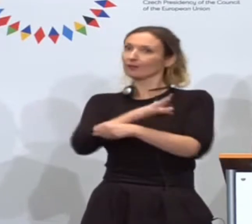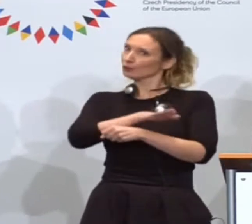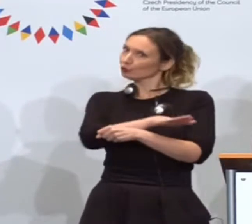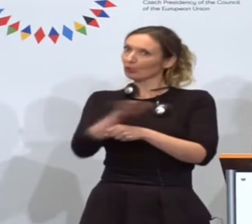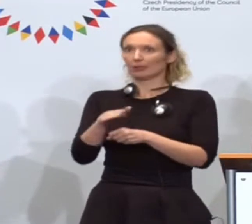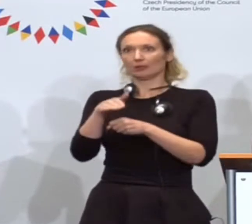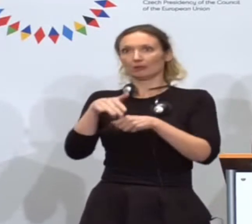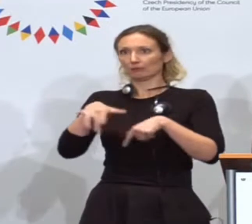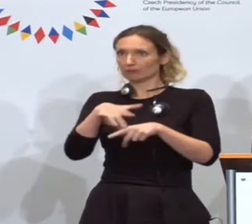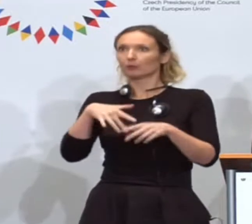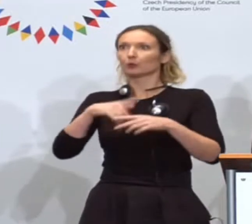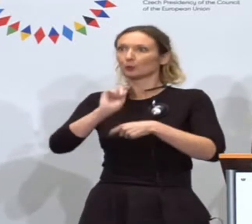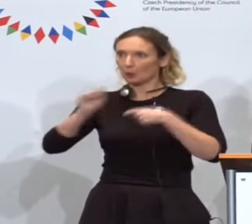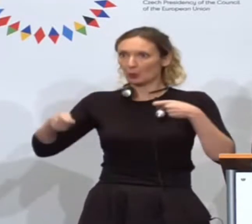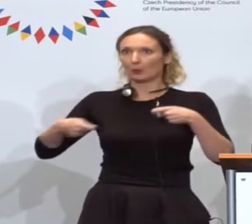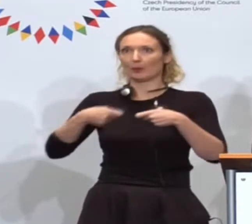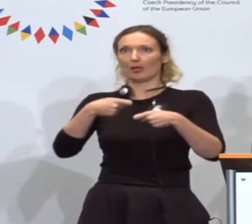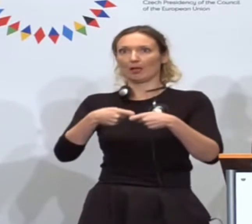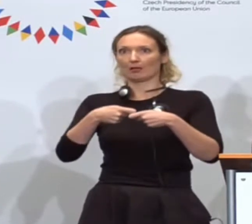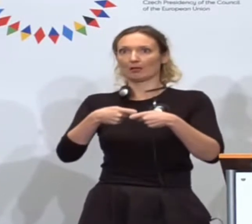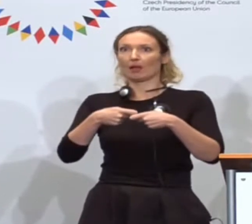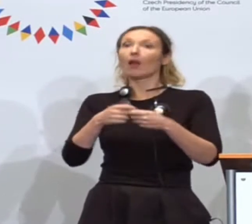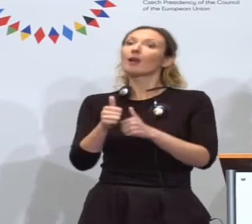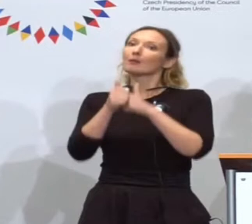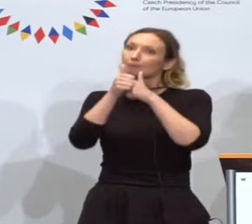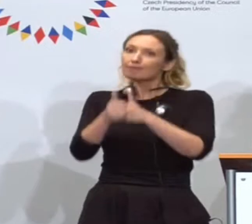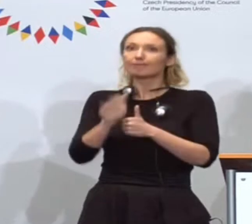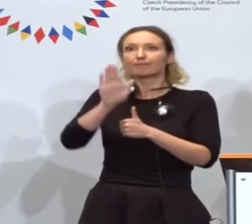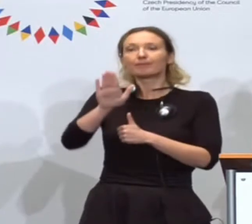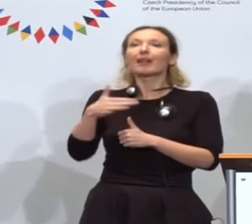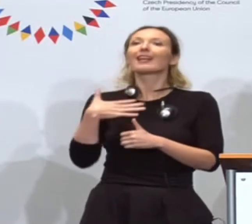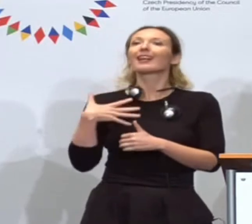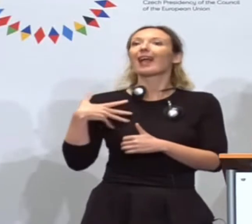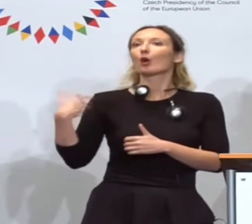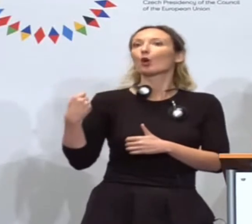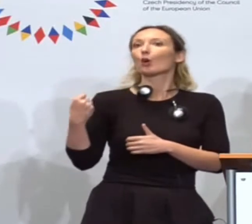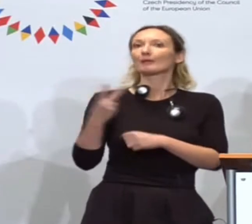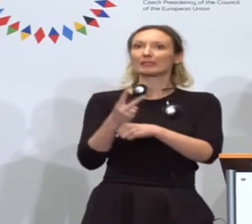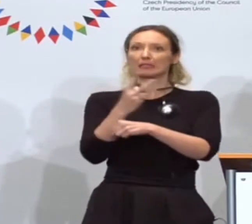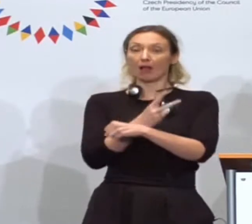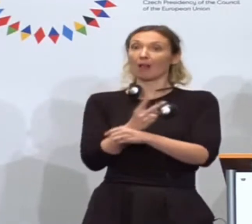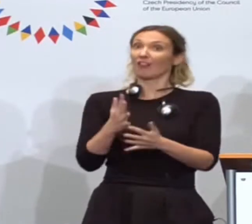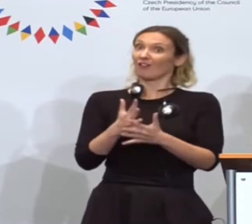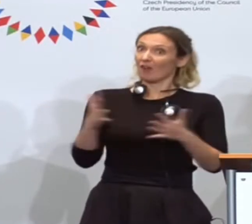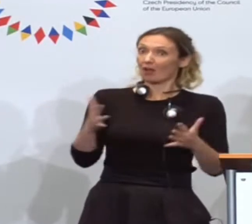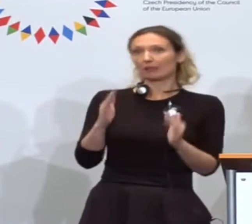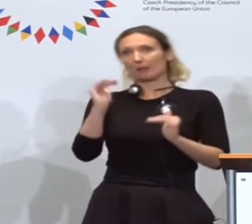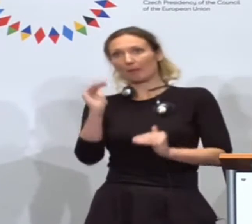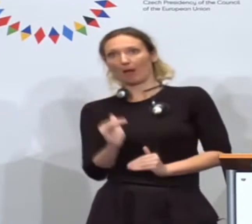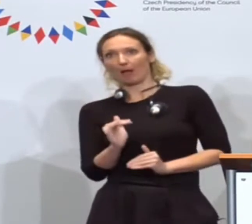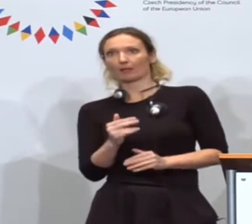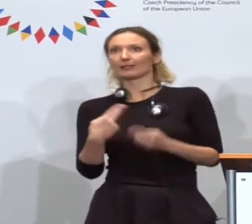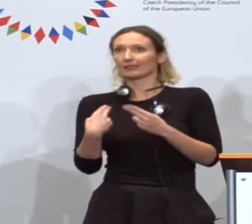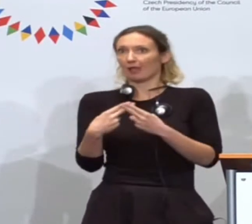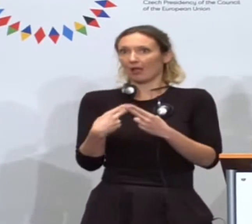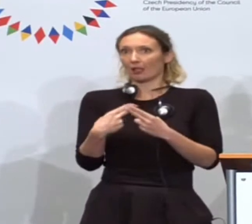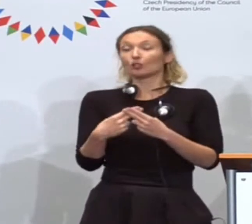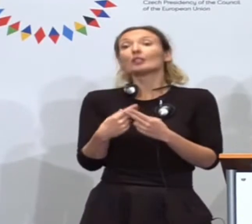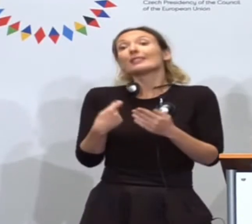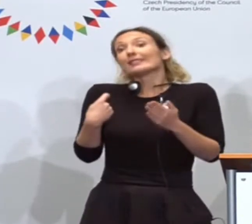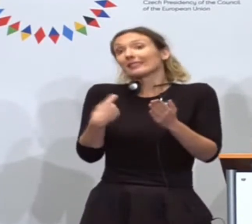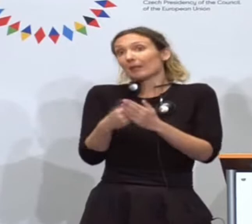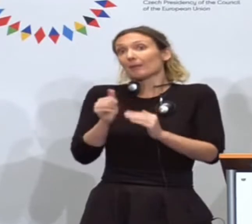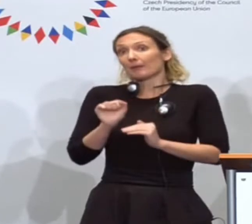with their GMP, according with their economic size. And this is the European Peace Facility that has